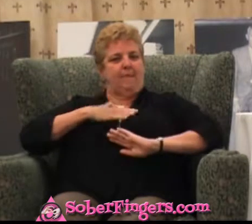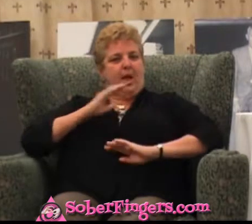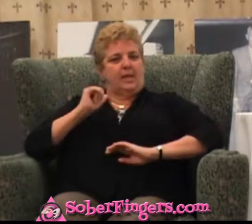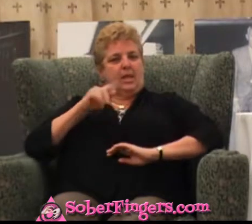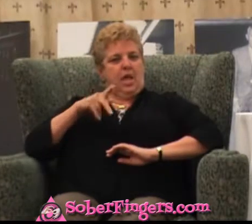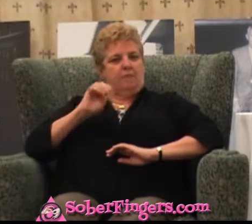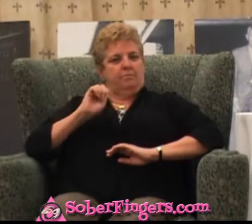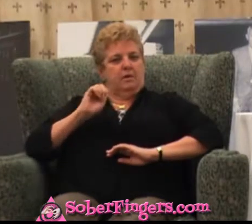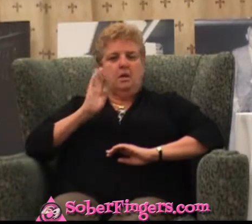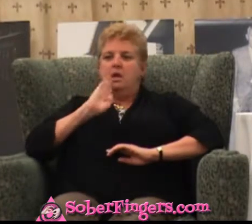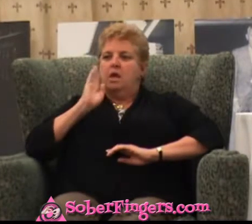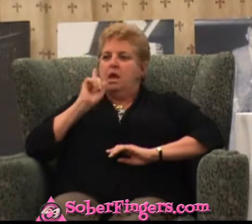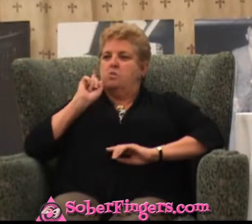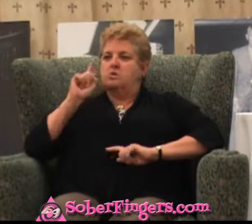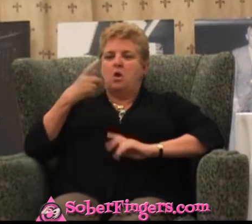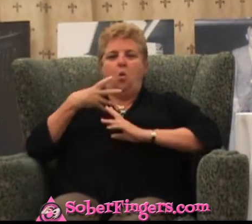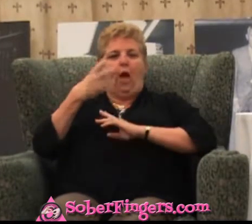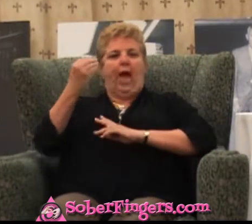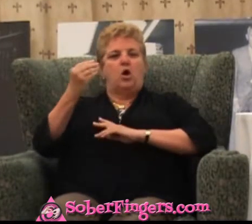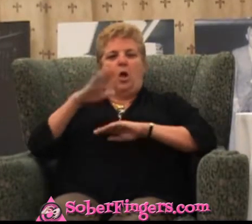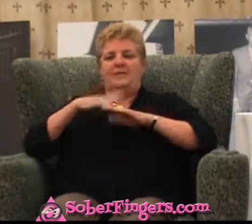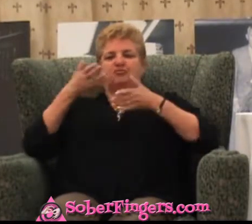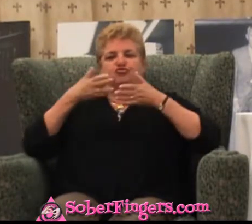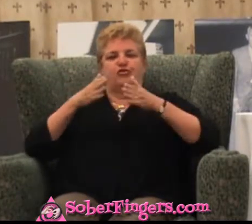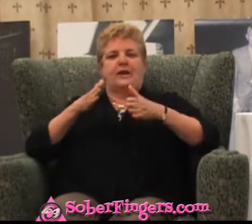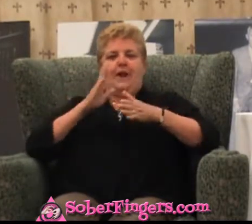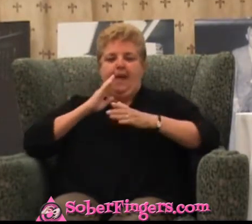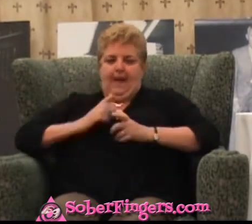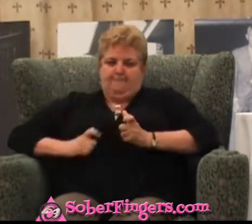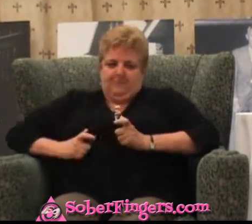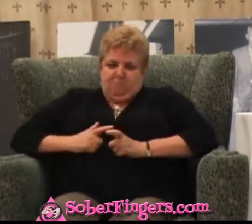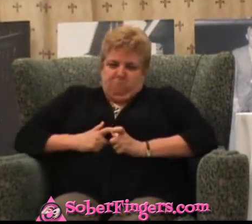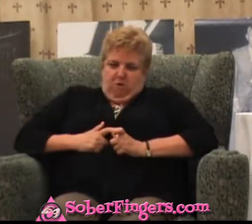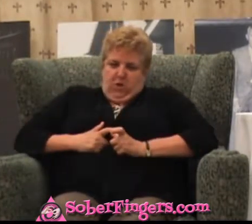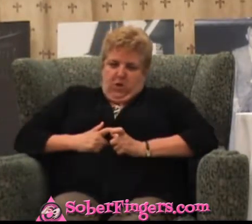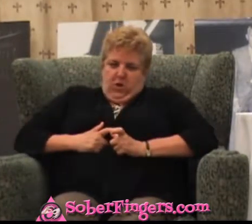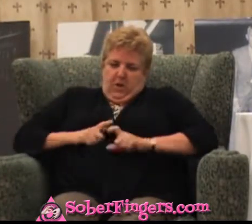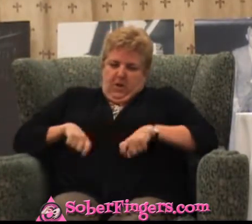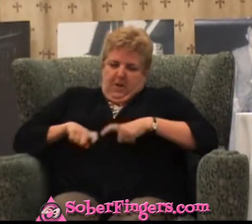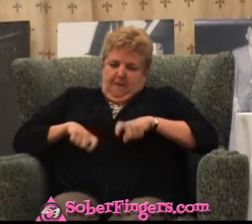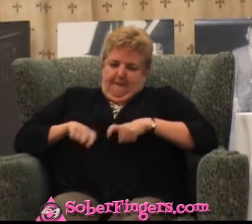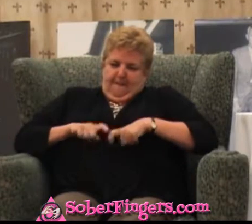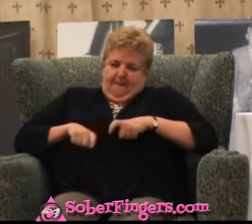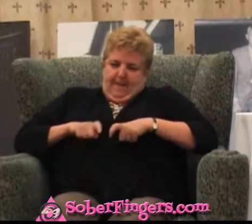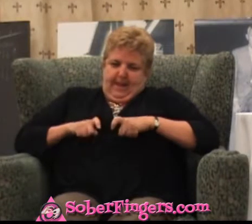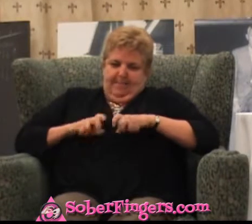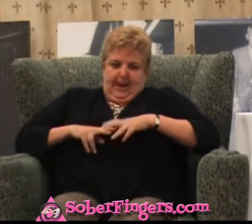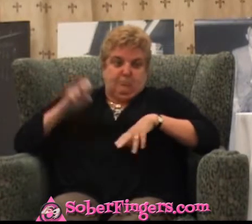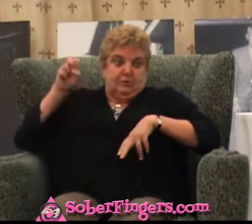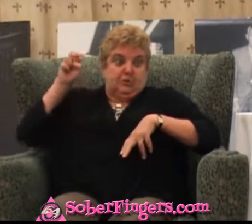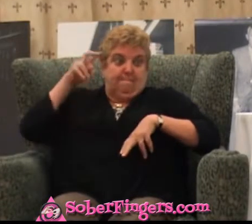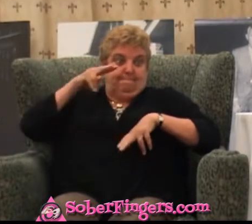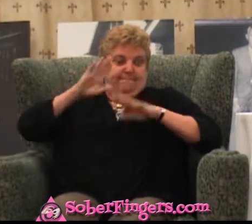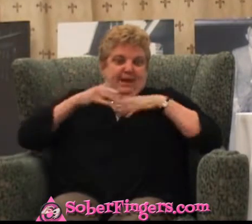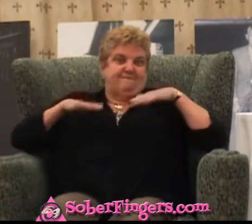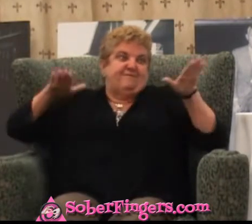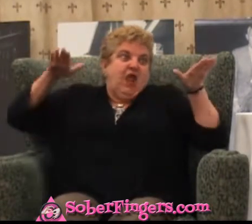would go out on 108th Street. And I would get a running start. And I would jump and I would fly down 108th